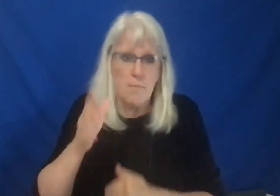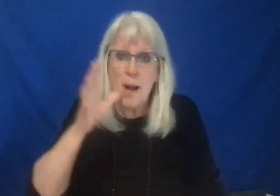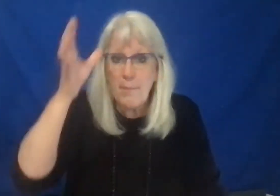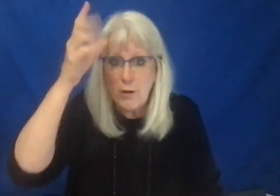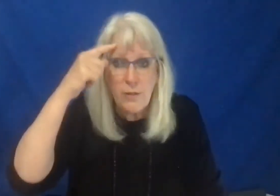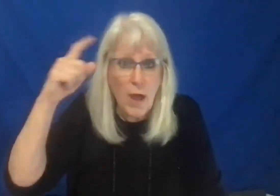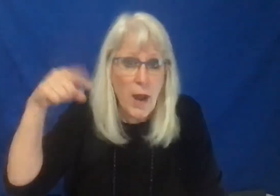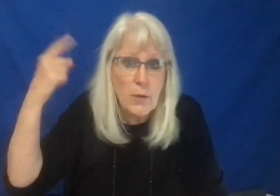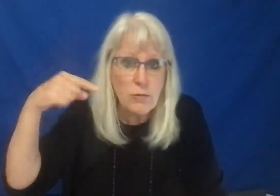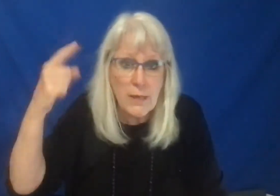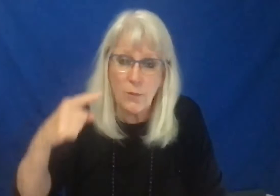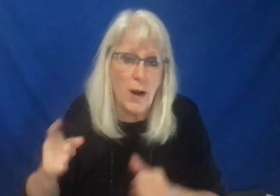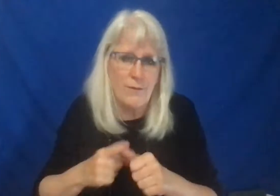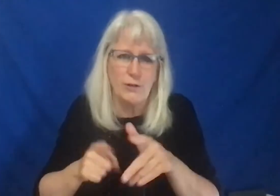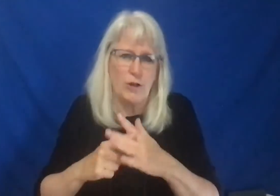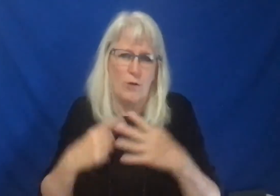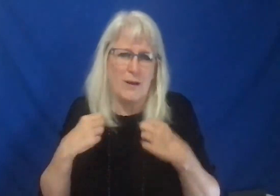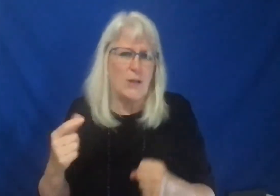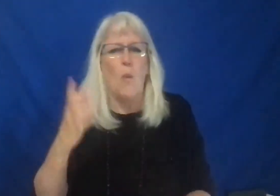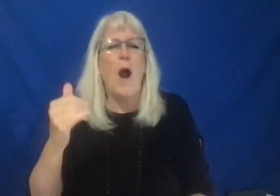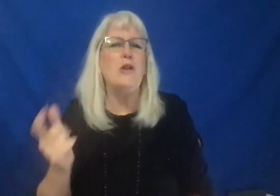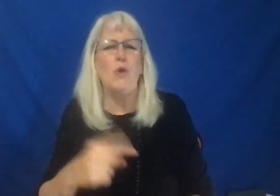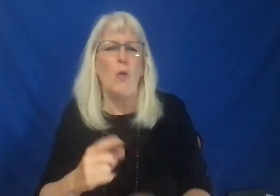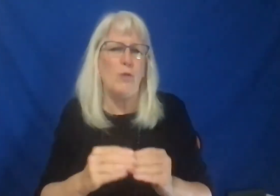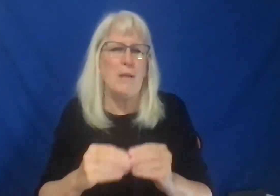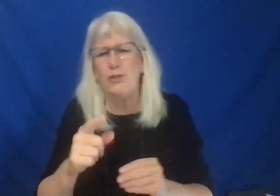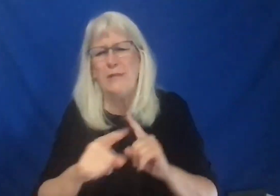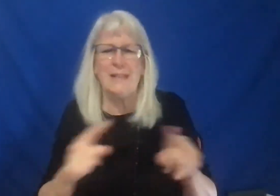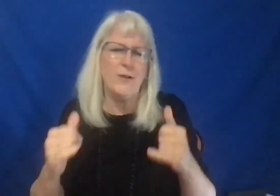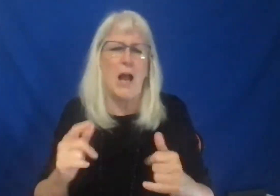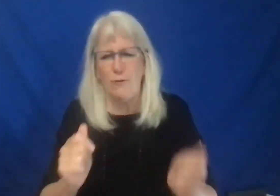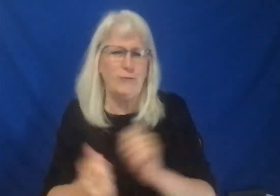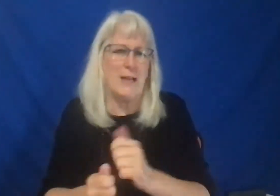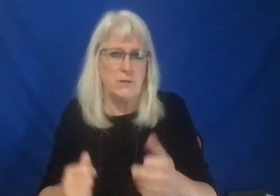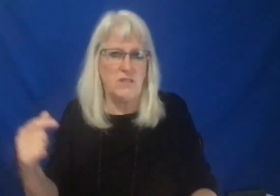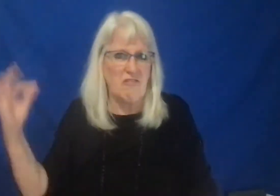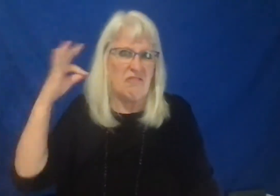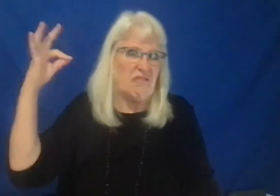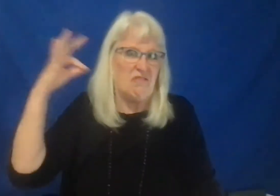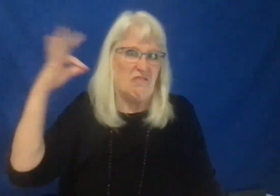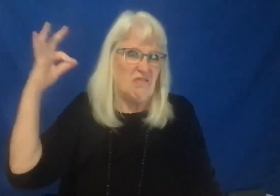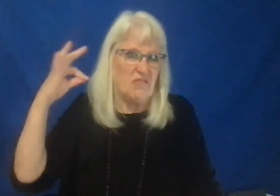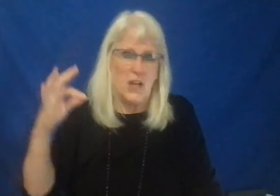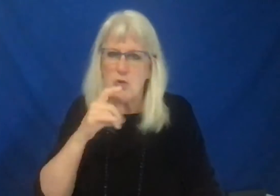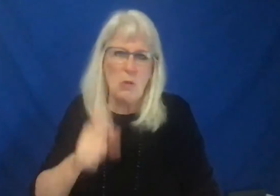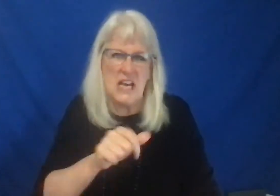into recovery. Why are you going to those meetings? You're different, you've changed. But I just stuck with the program. Another way that I try to